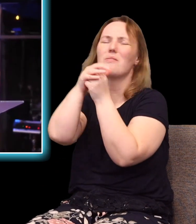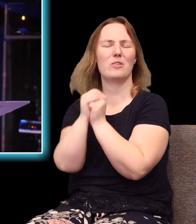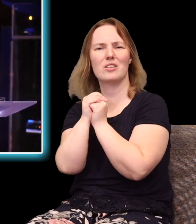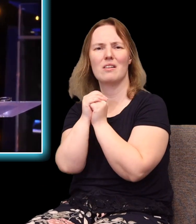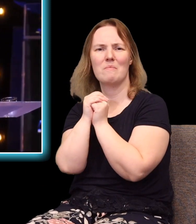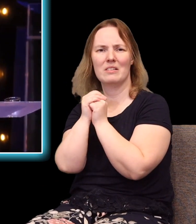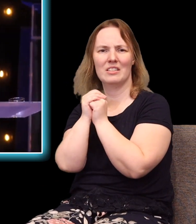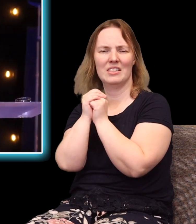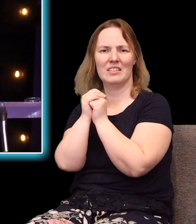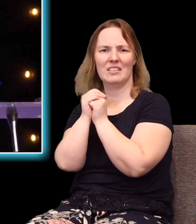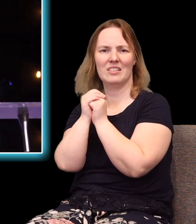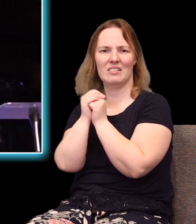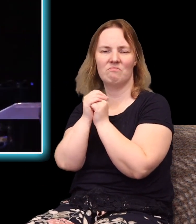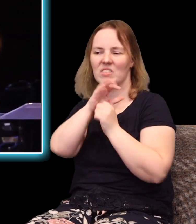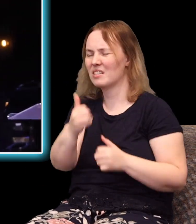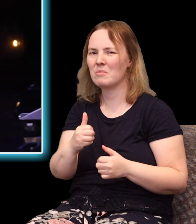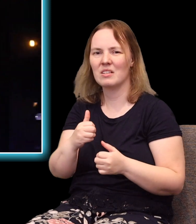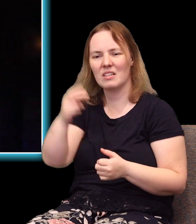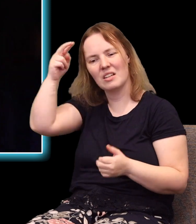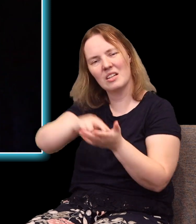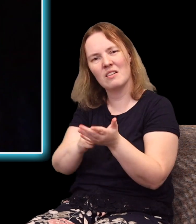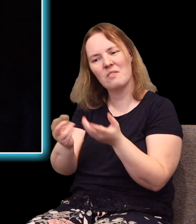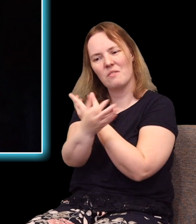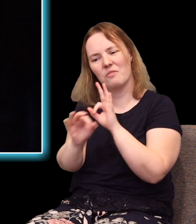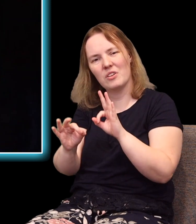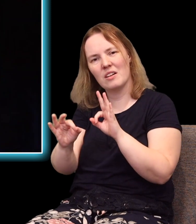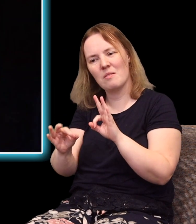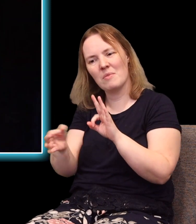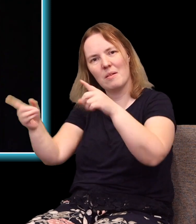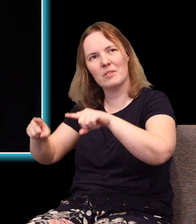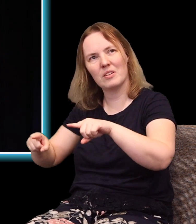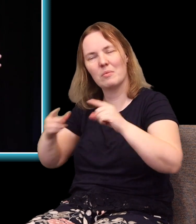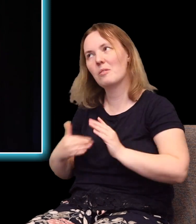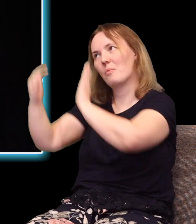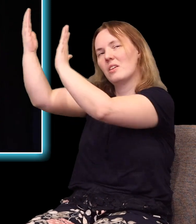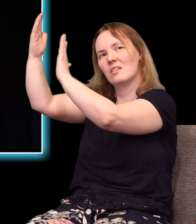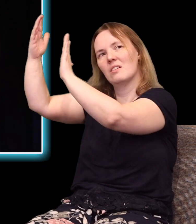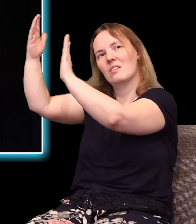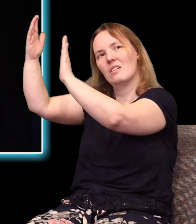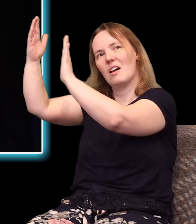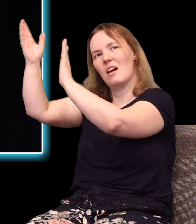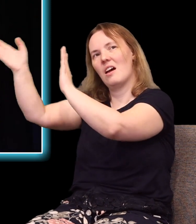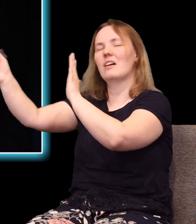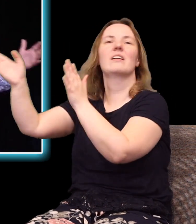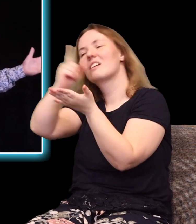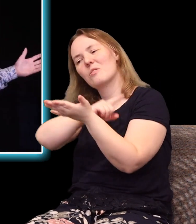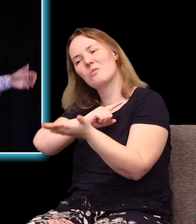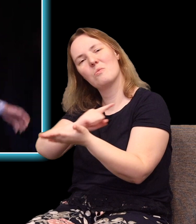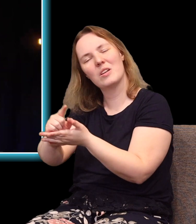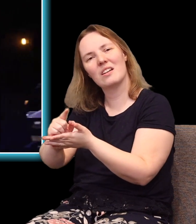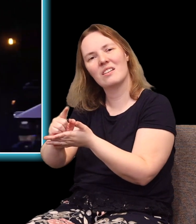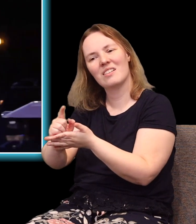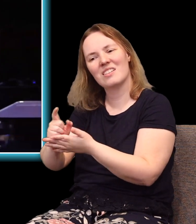during worship, whatever way that you emote. That doesn't mean freedom comes. How many of us understand we can be in the presence of God and we can go through the week as carnal